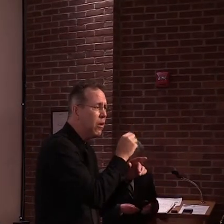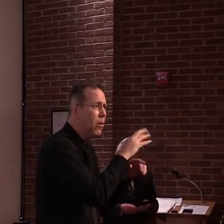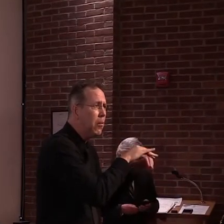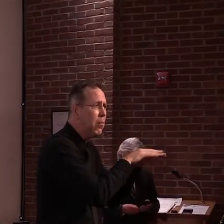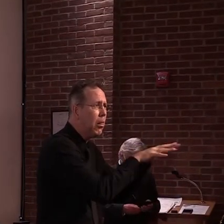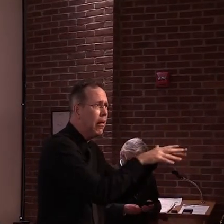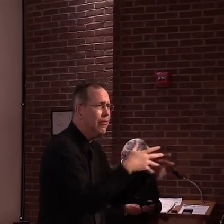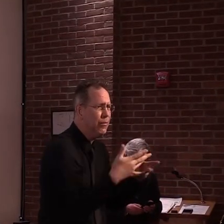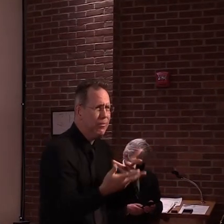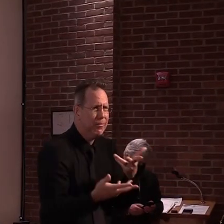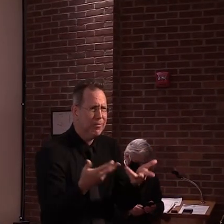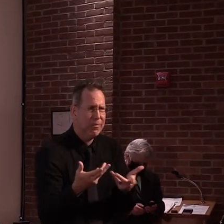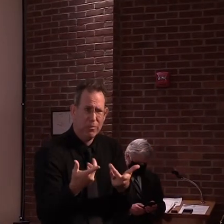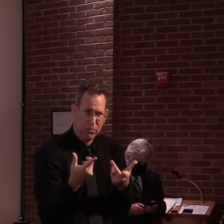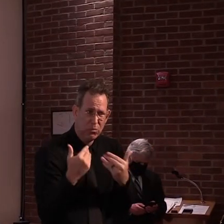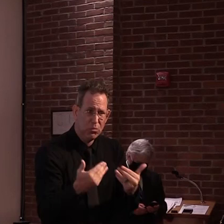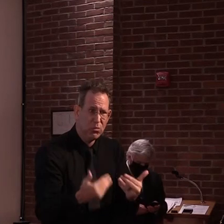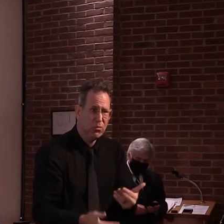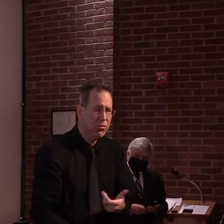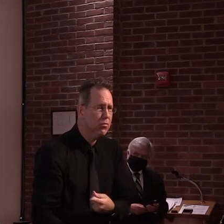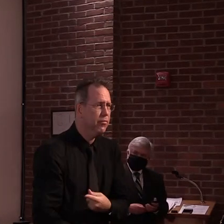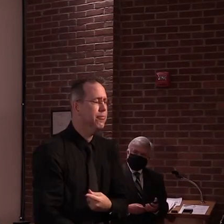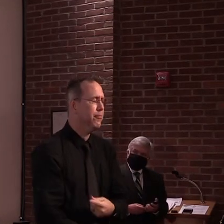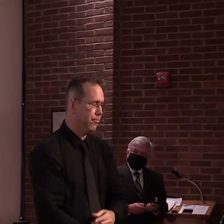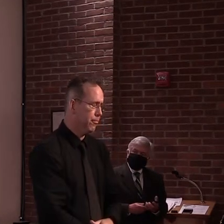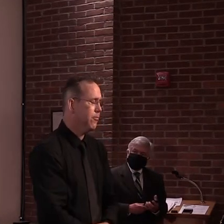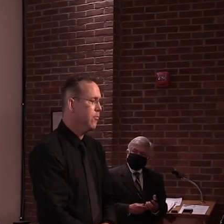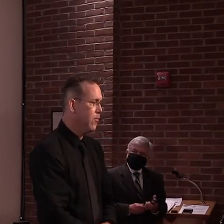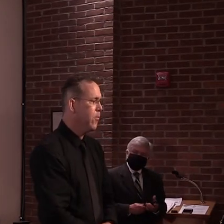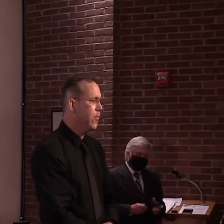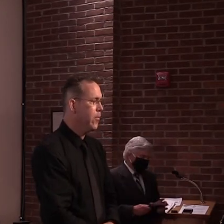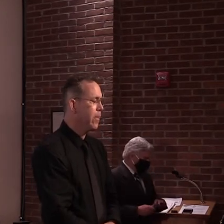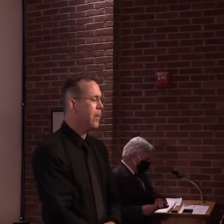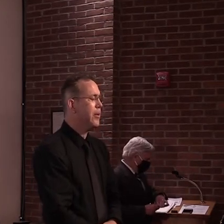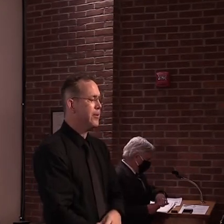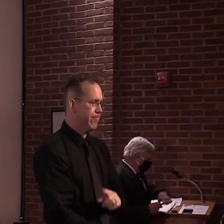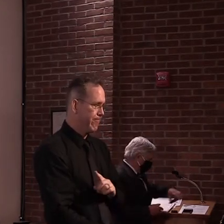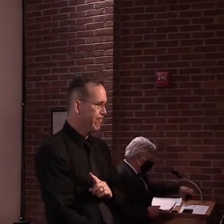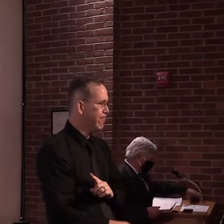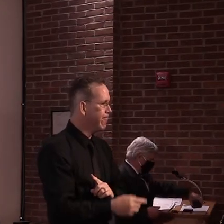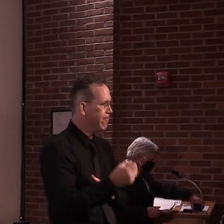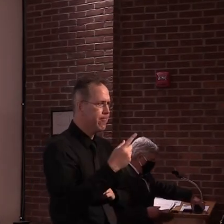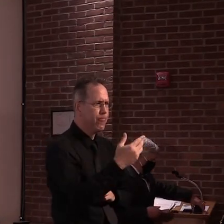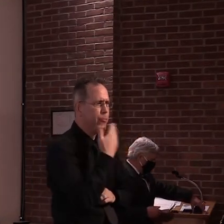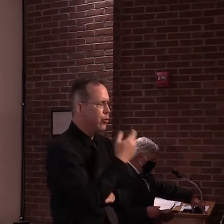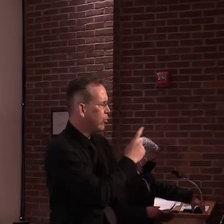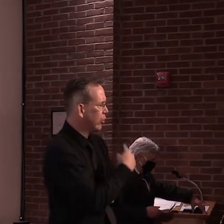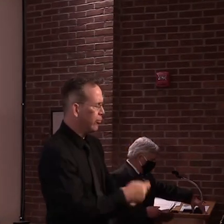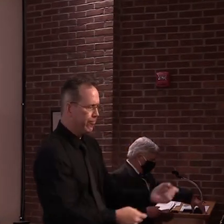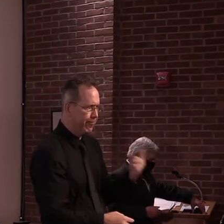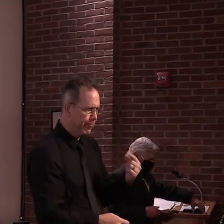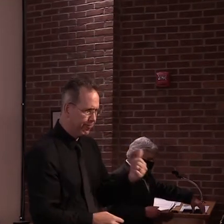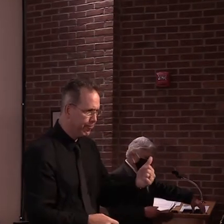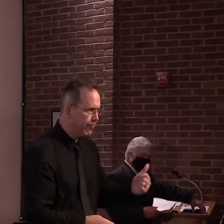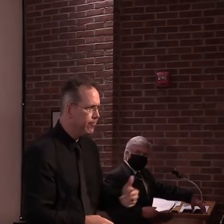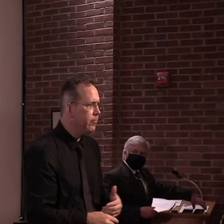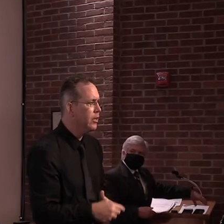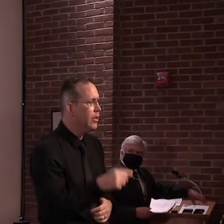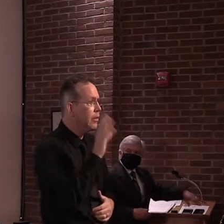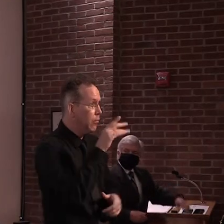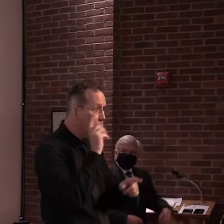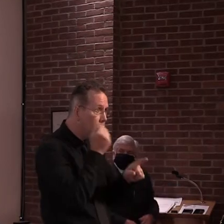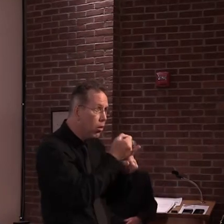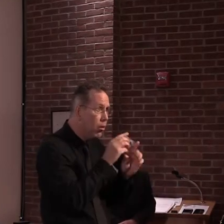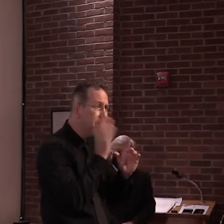That's a great question. I'm always asked, are we going to have a resurgence? And the answer is